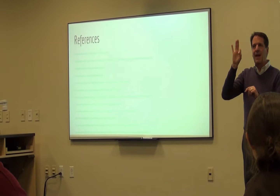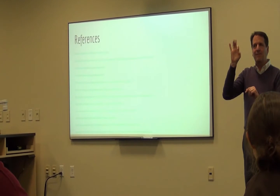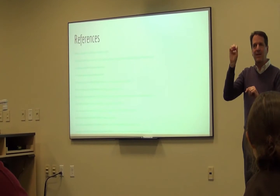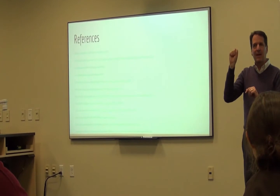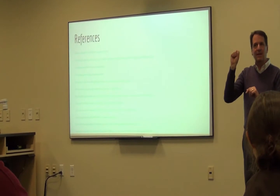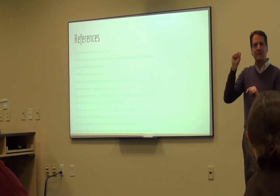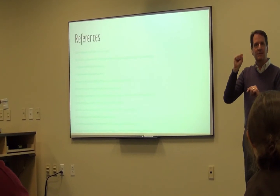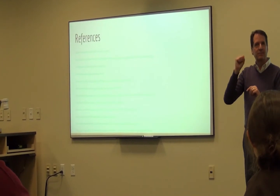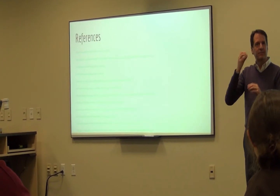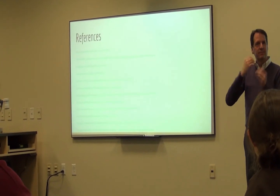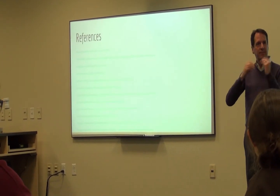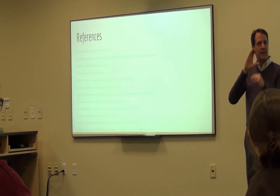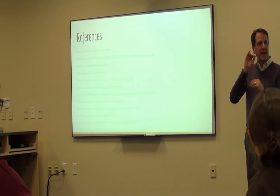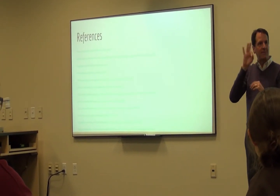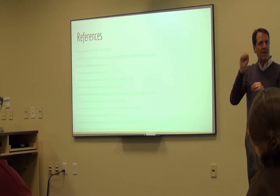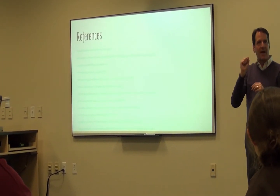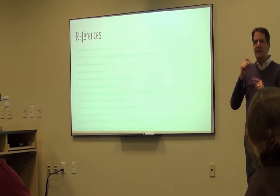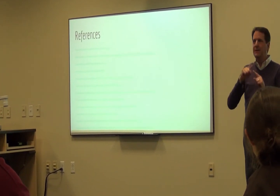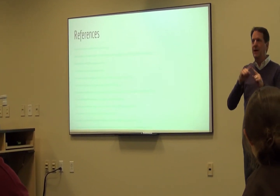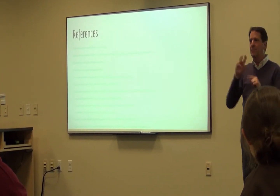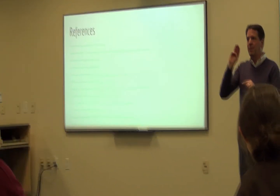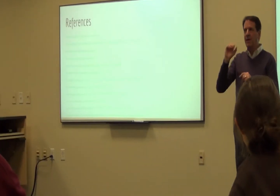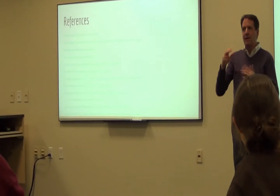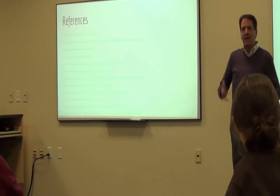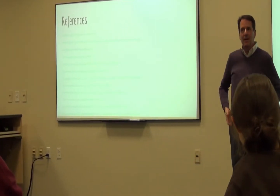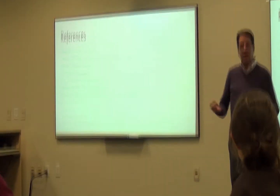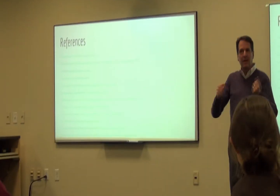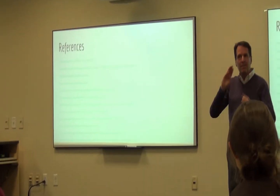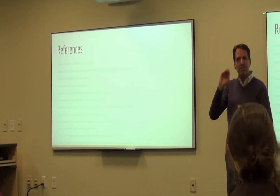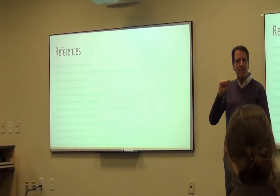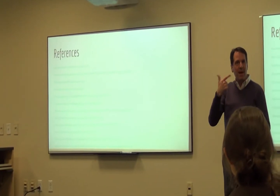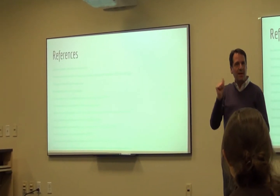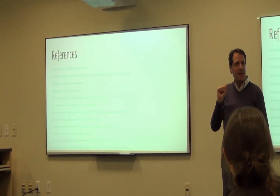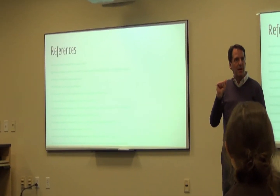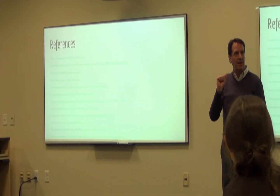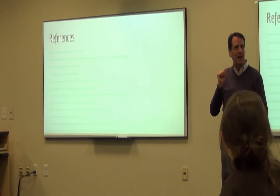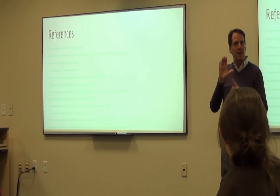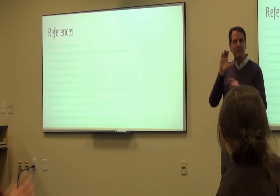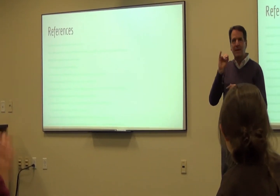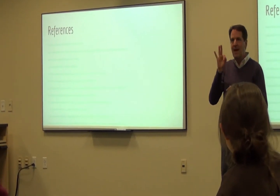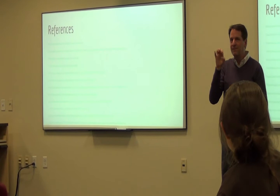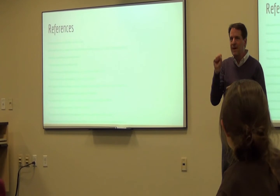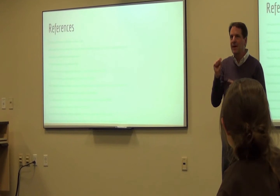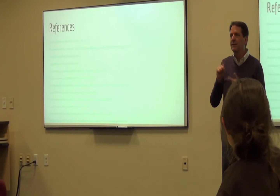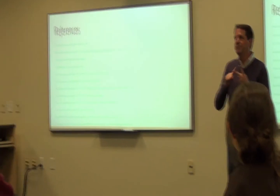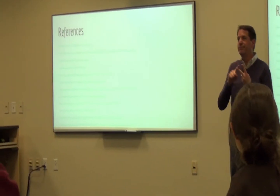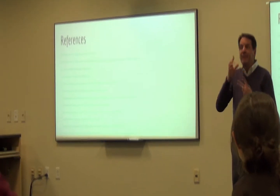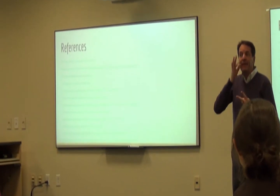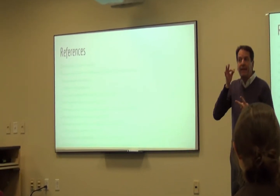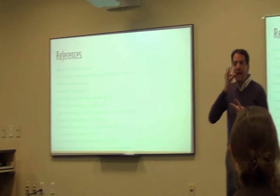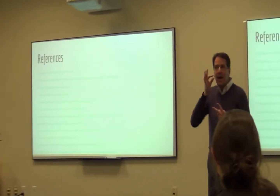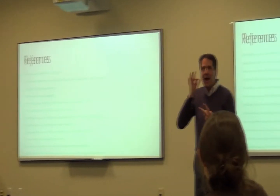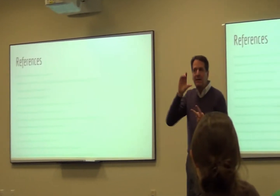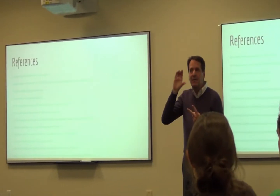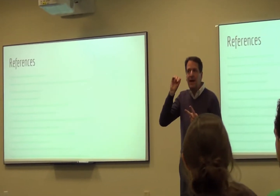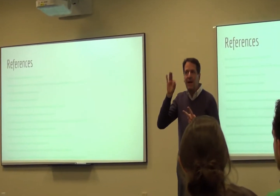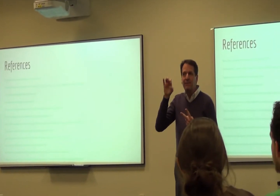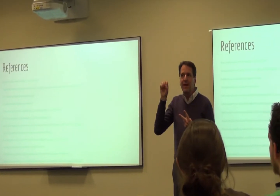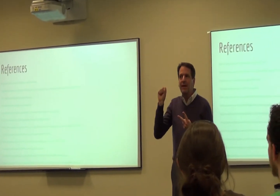different cafes and eating establishments that have manga. They have